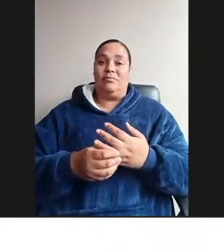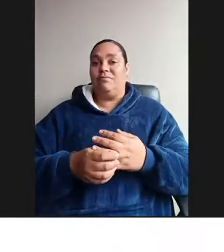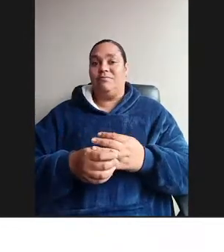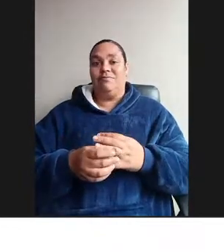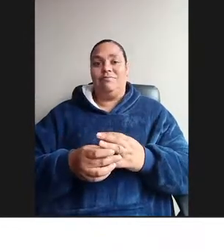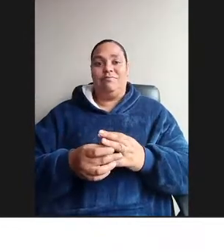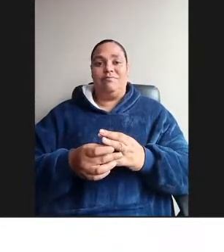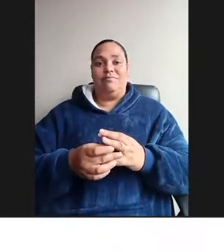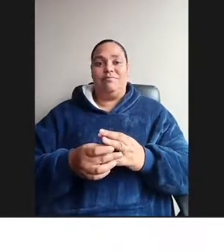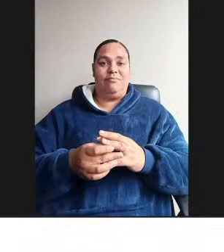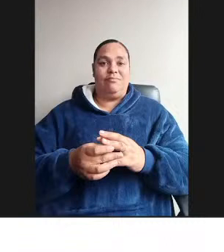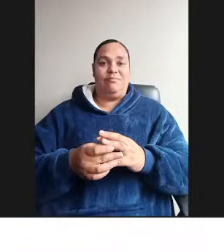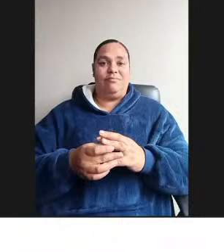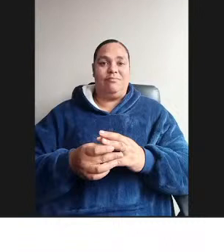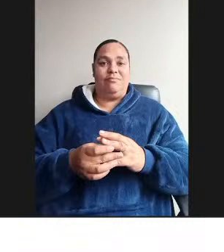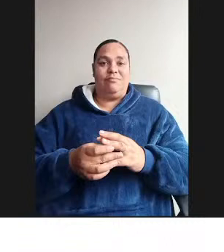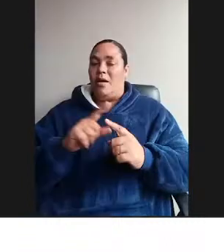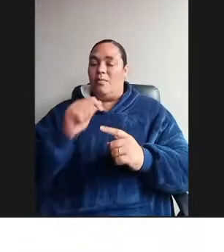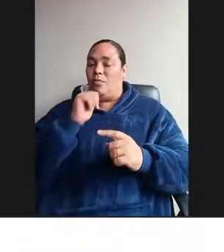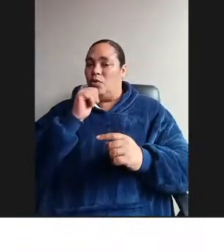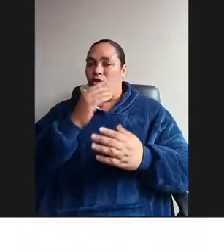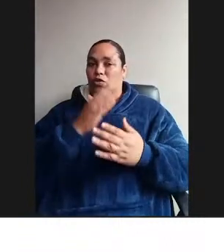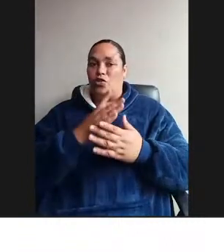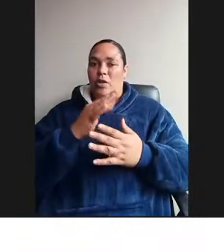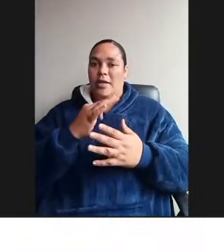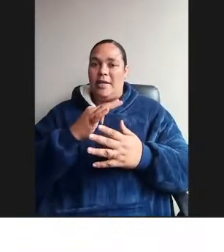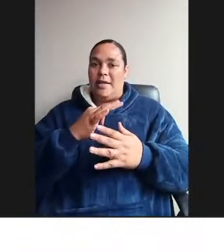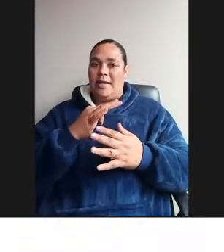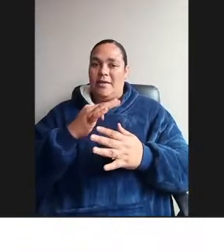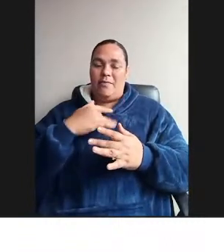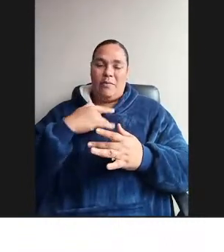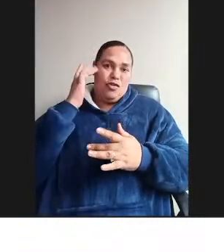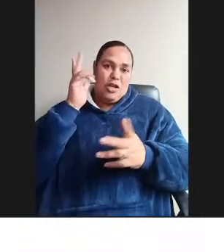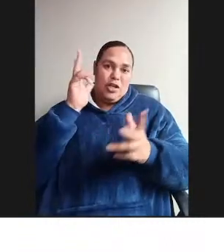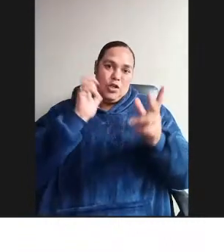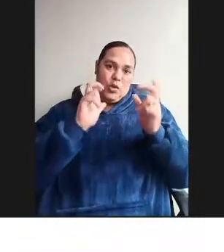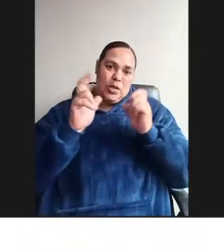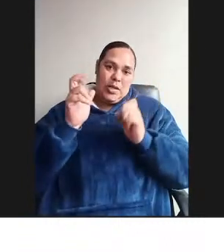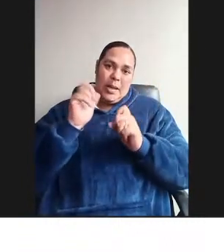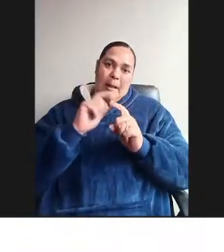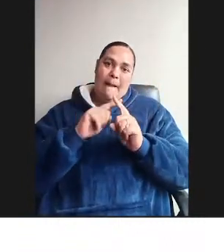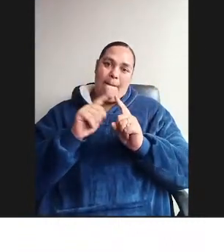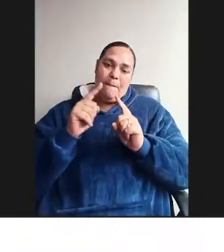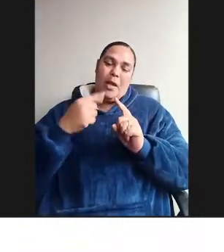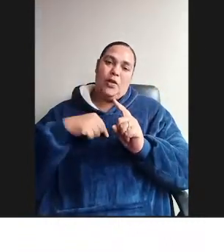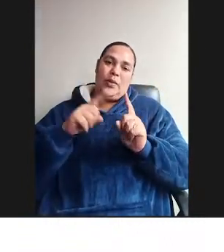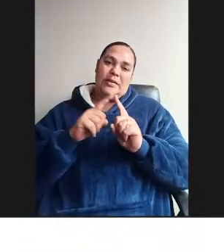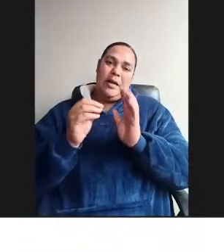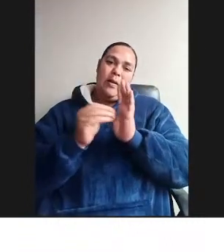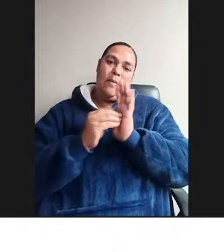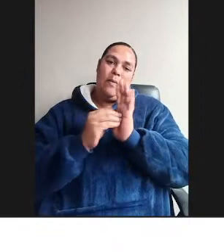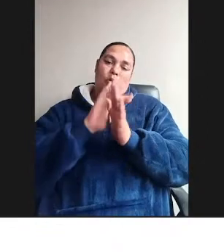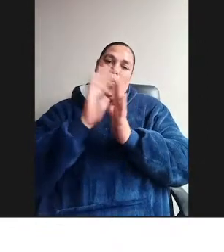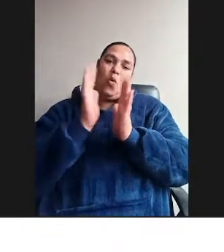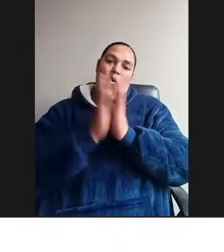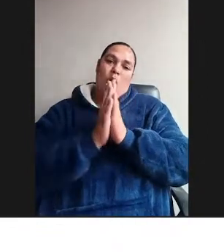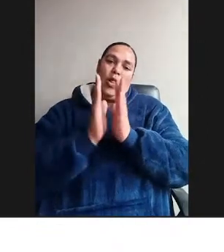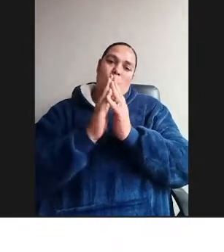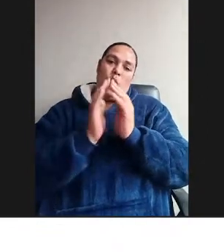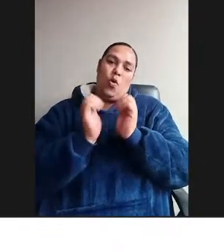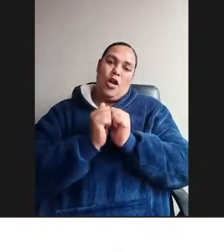Chair, I don't know if this is still relevant. I was struggling to really hear, but we also put all our workshops, our